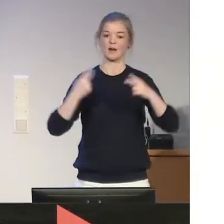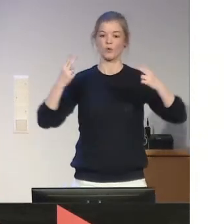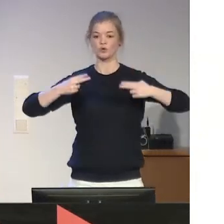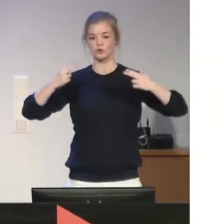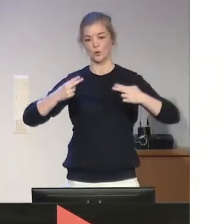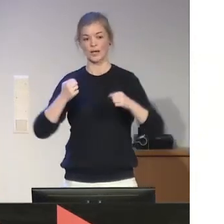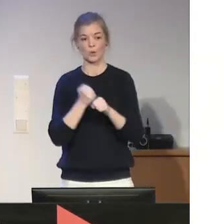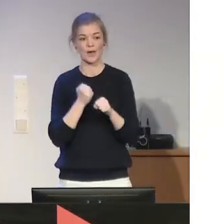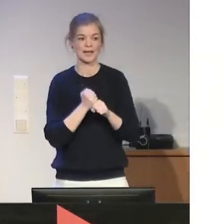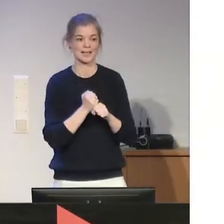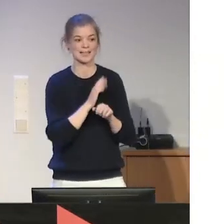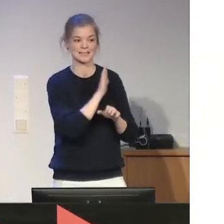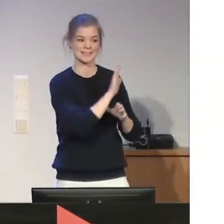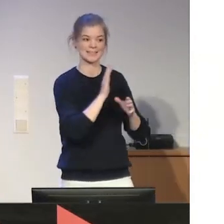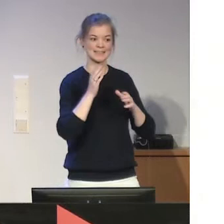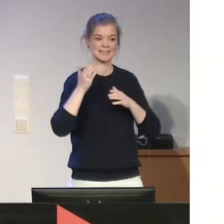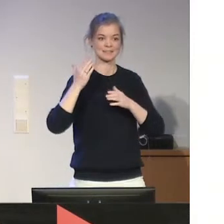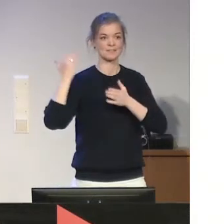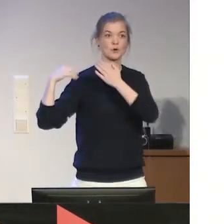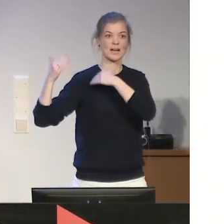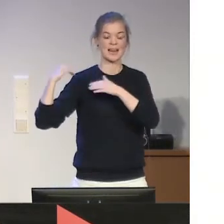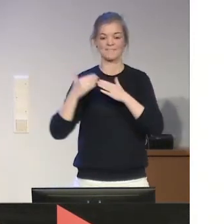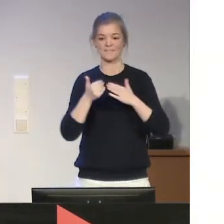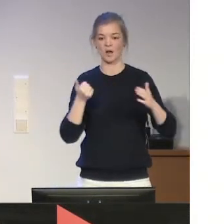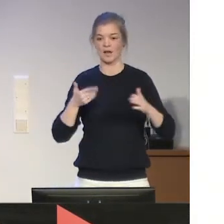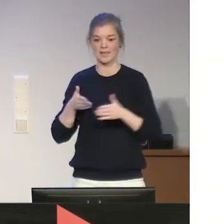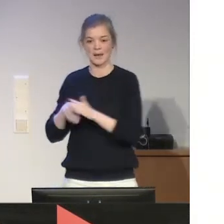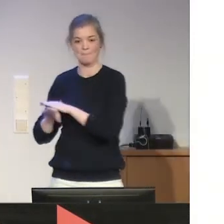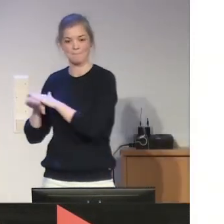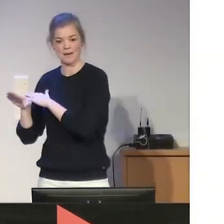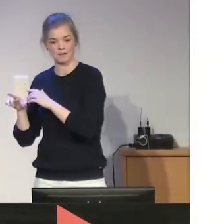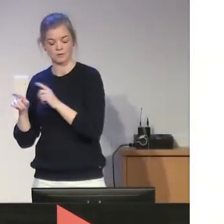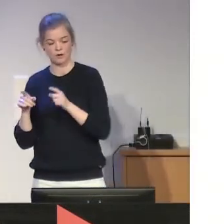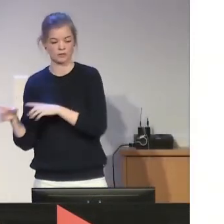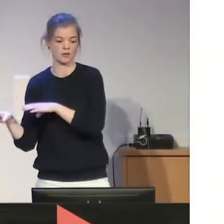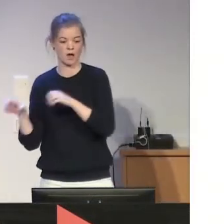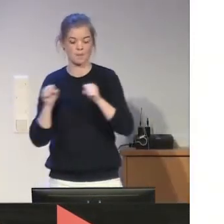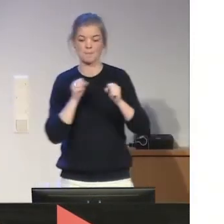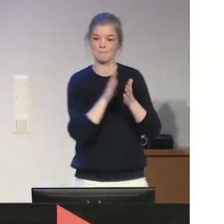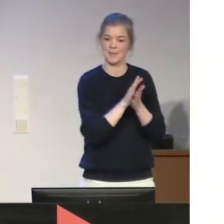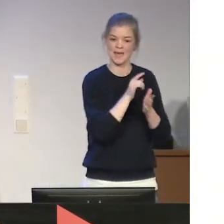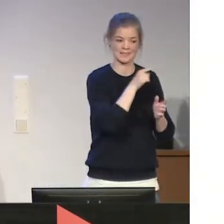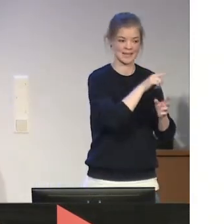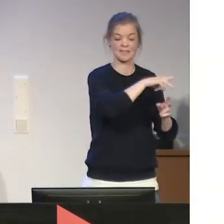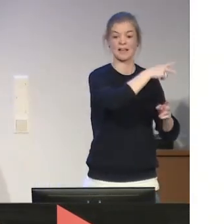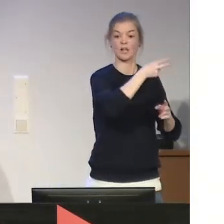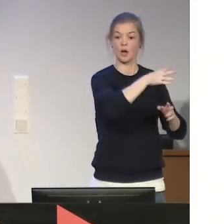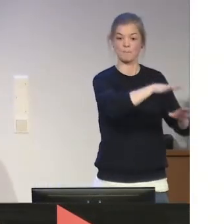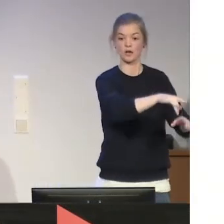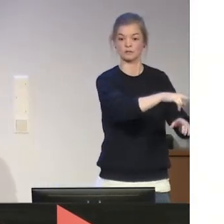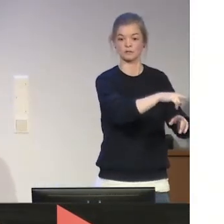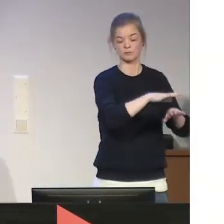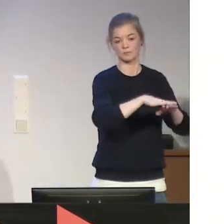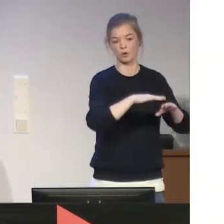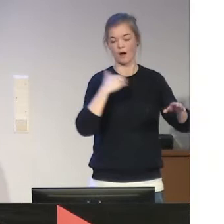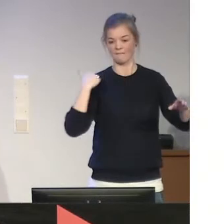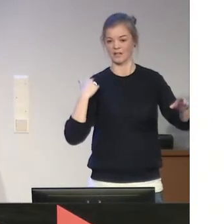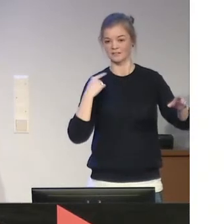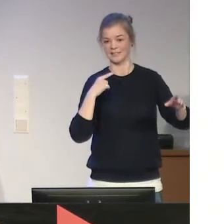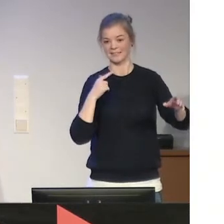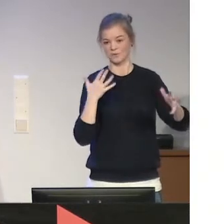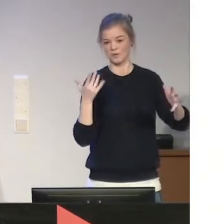much more than we think. He was acting to tell a story and retell us how it is at home, and